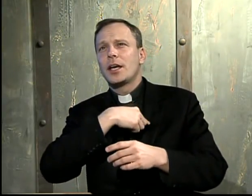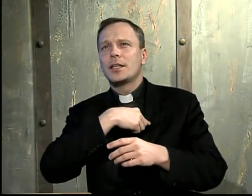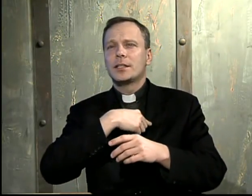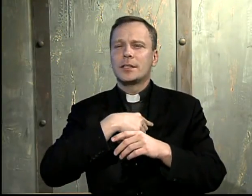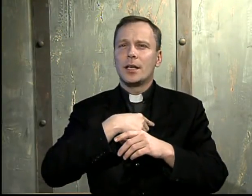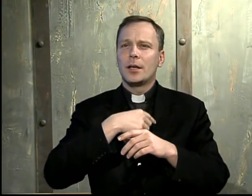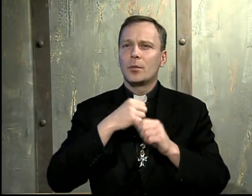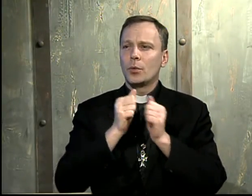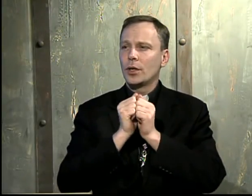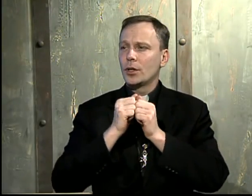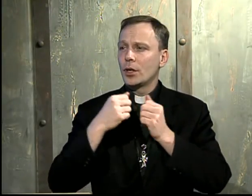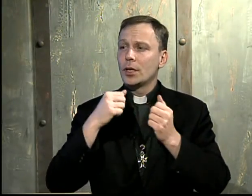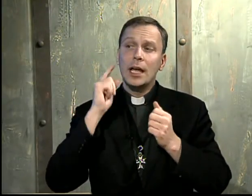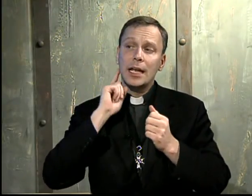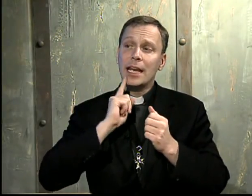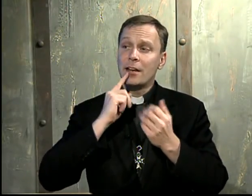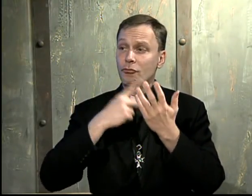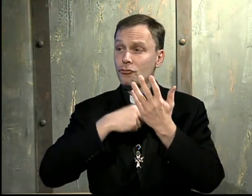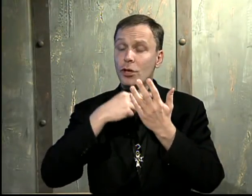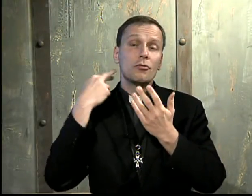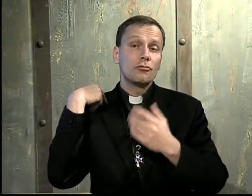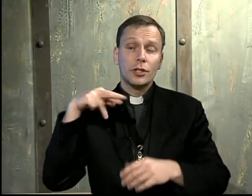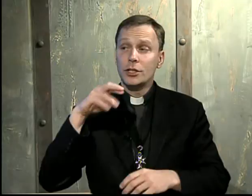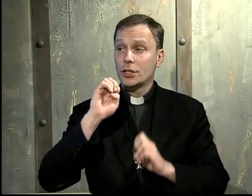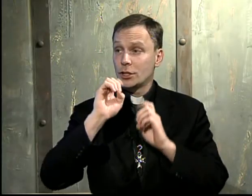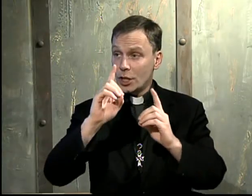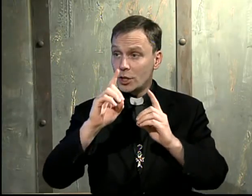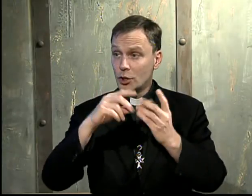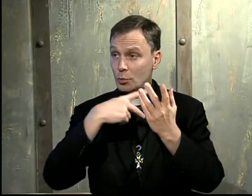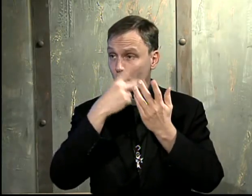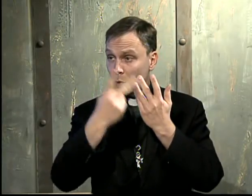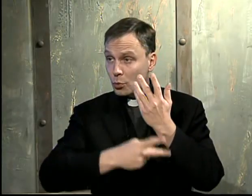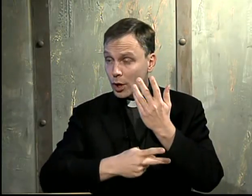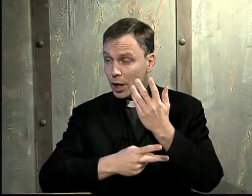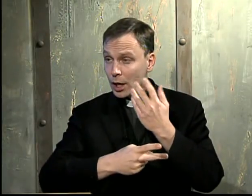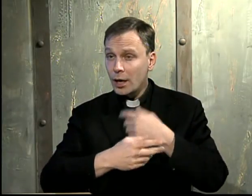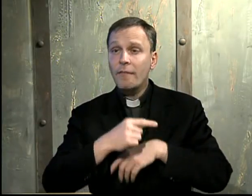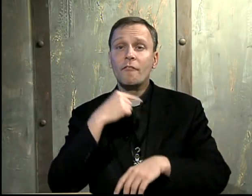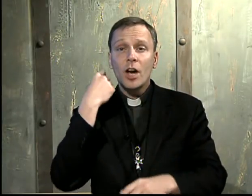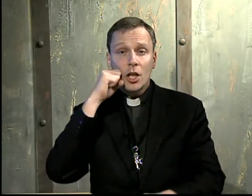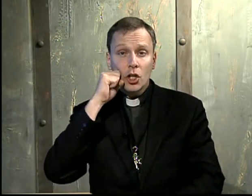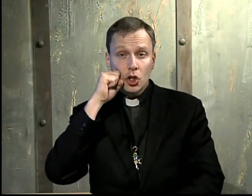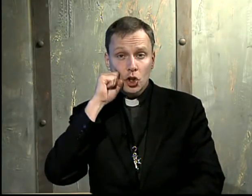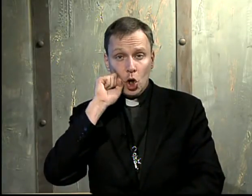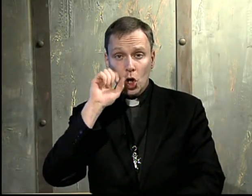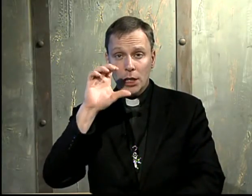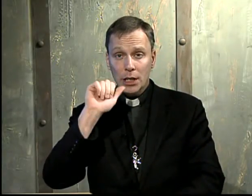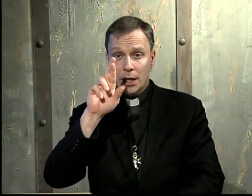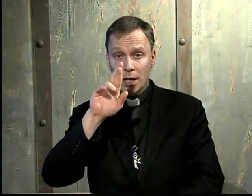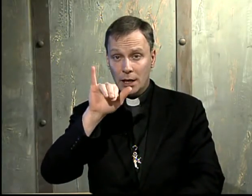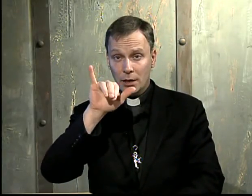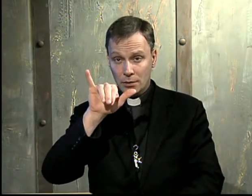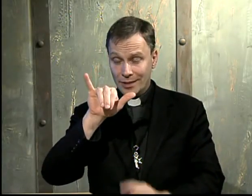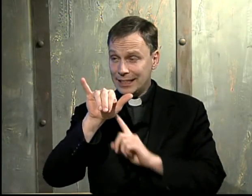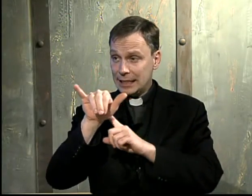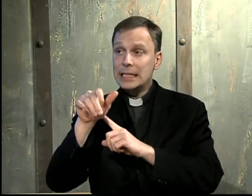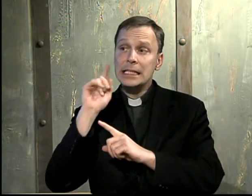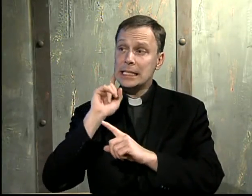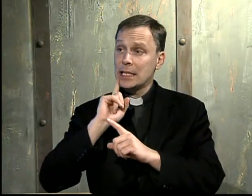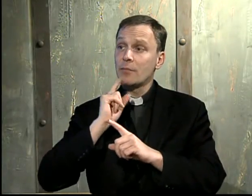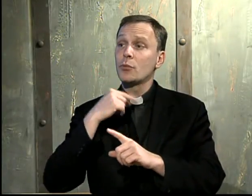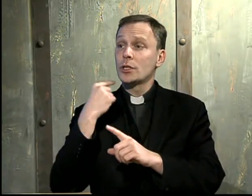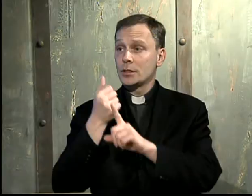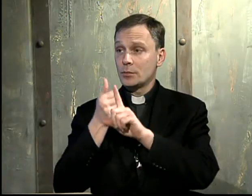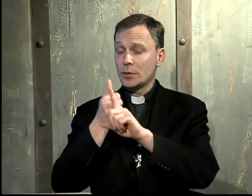and he helps us a great deal with the Deaf Religious Education Program. And Father